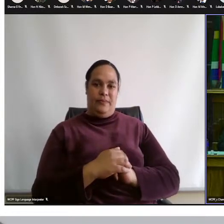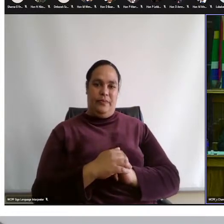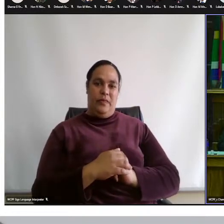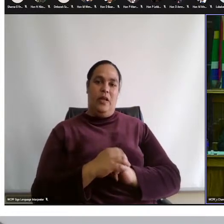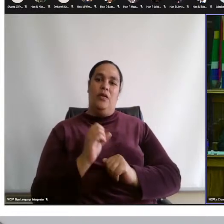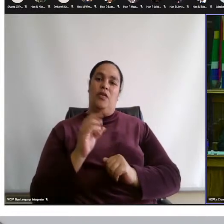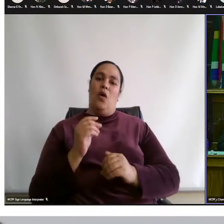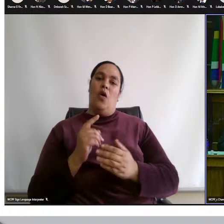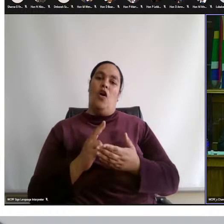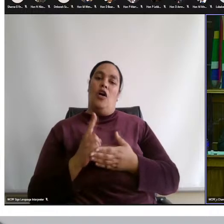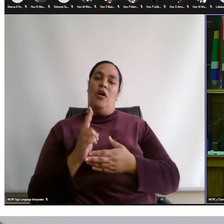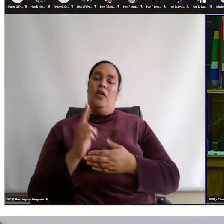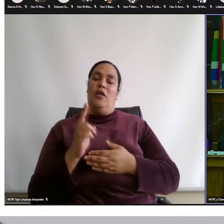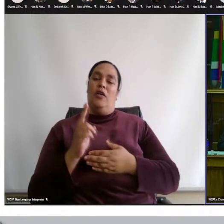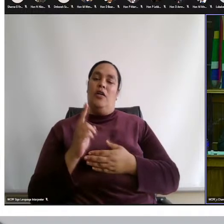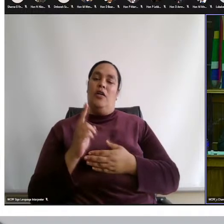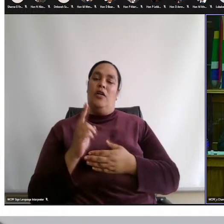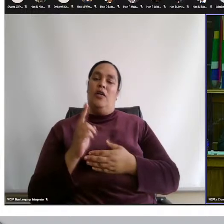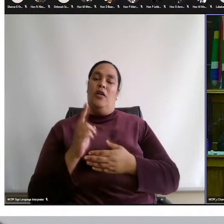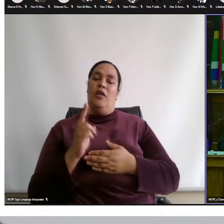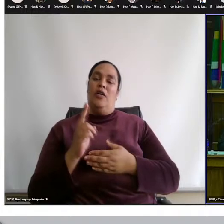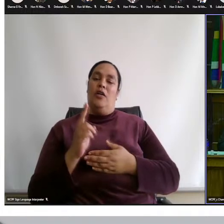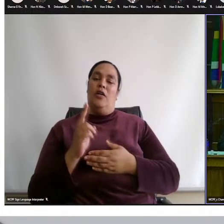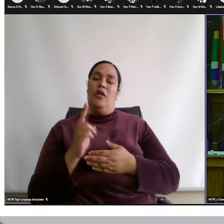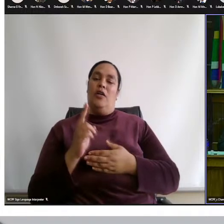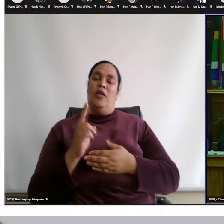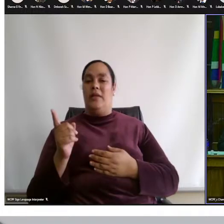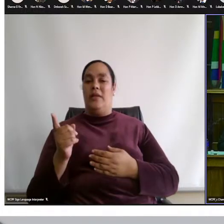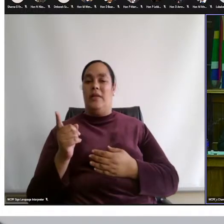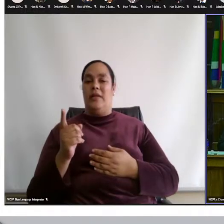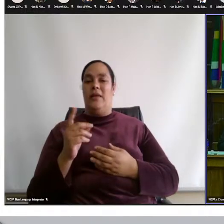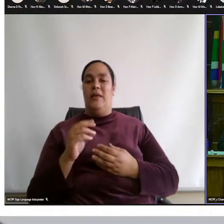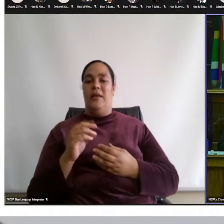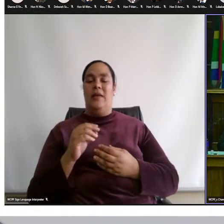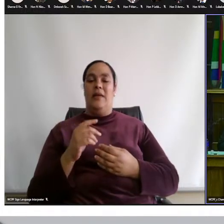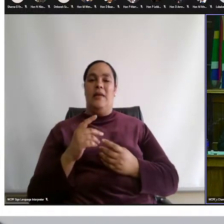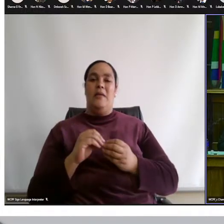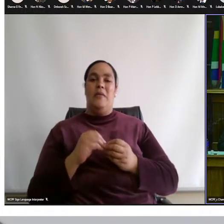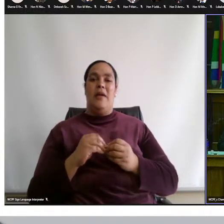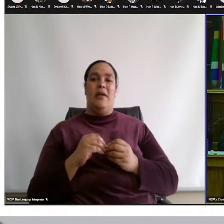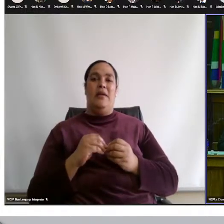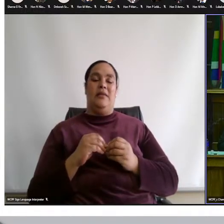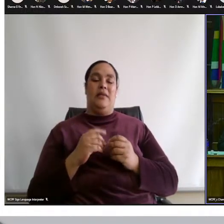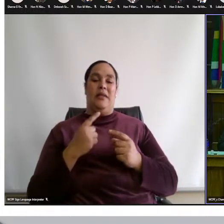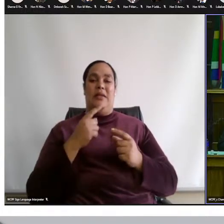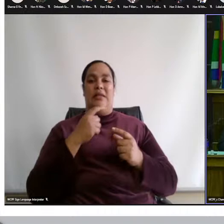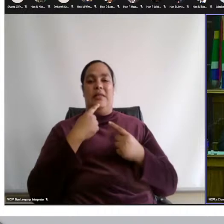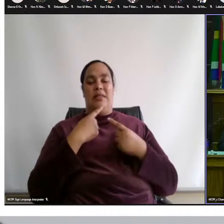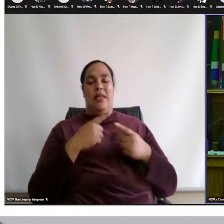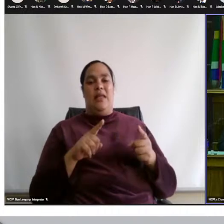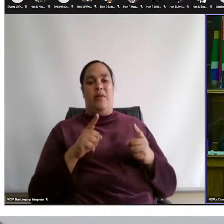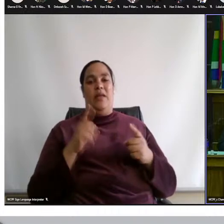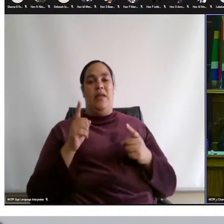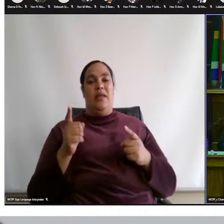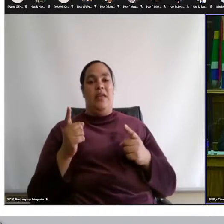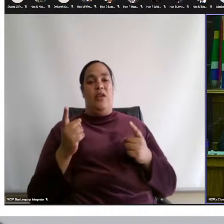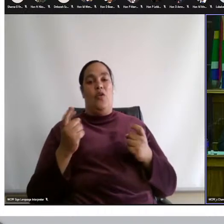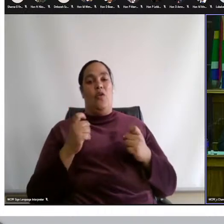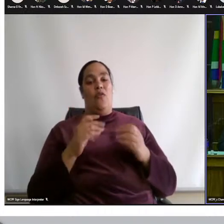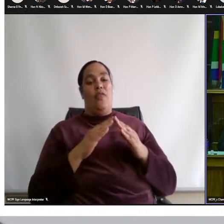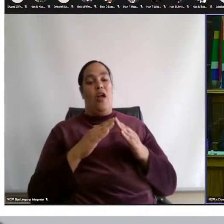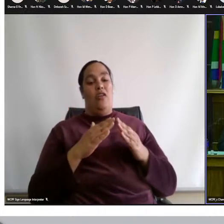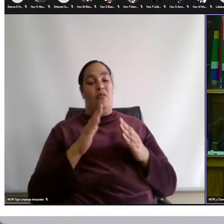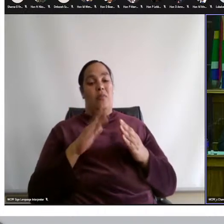Honorable Dagmo has done is to make a political statement. He did not call for this House to remove the